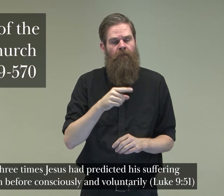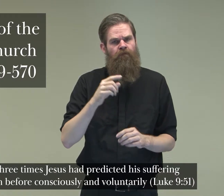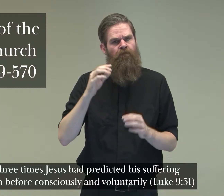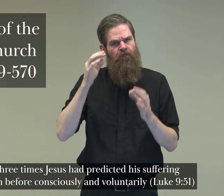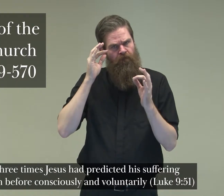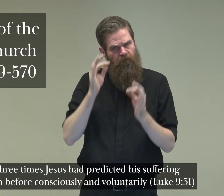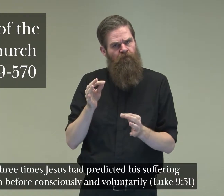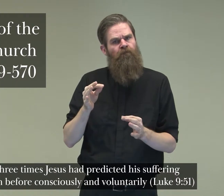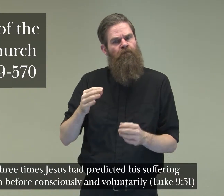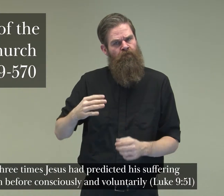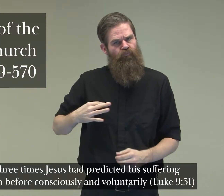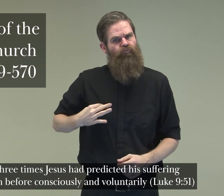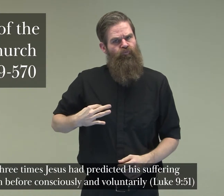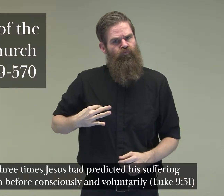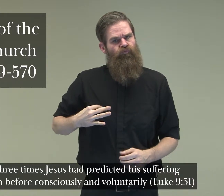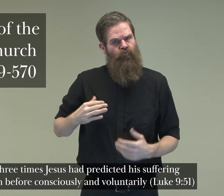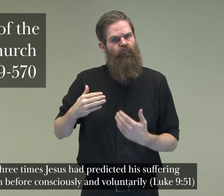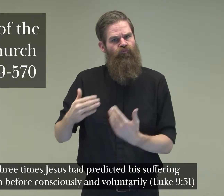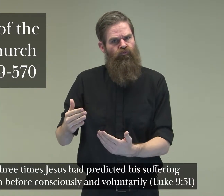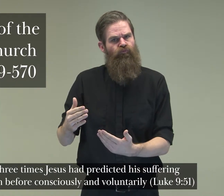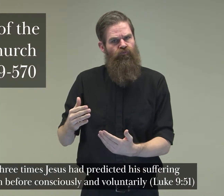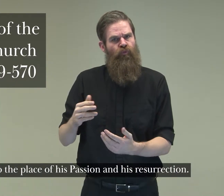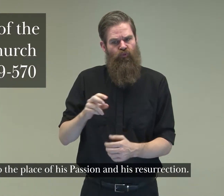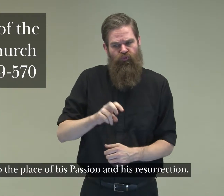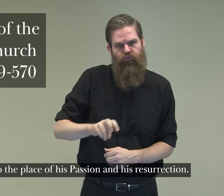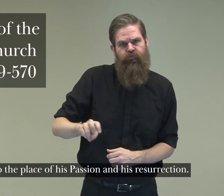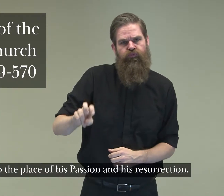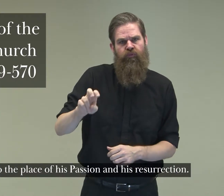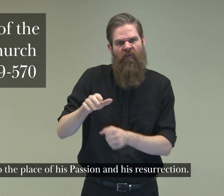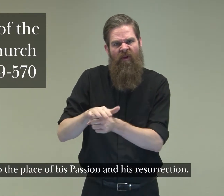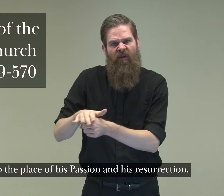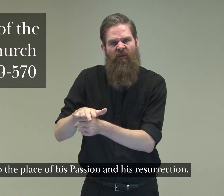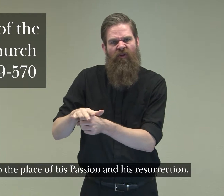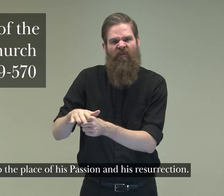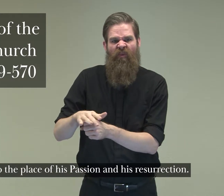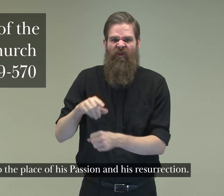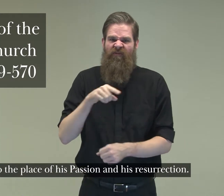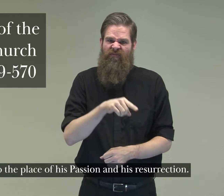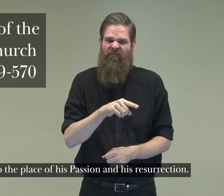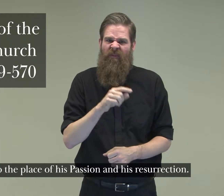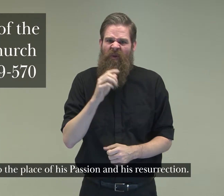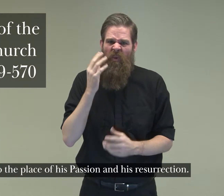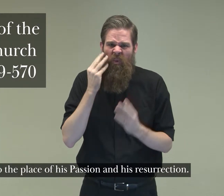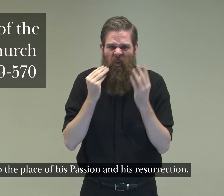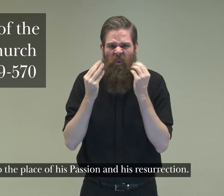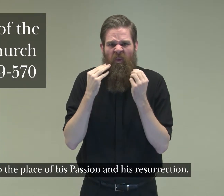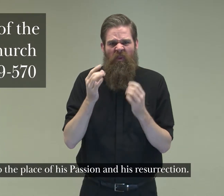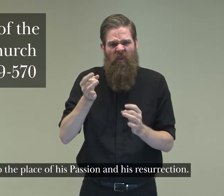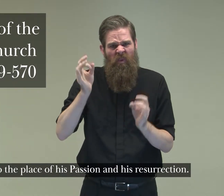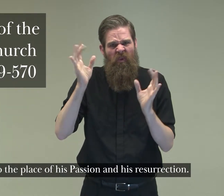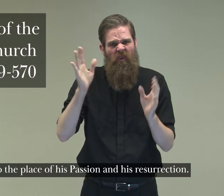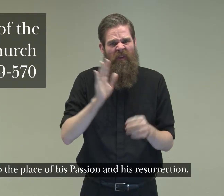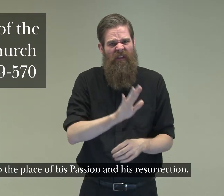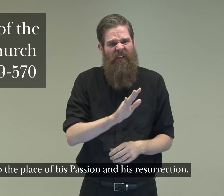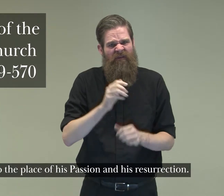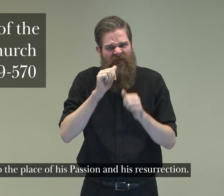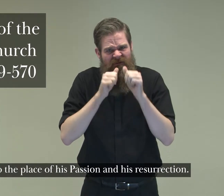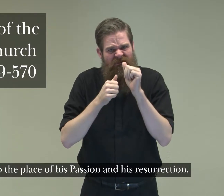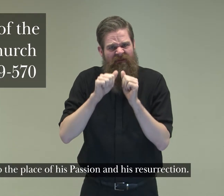voluntarily, Luke 9:51, going to the place of his passion and his